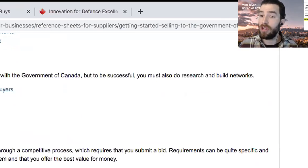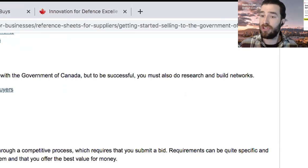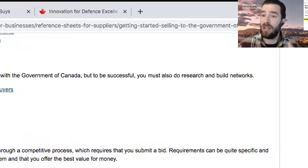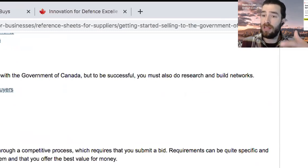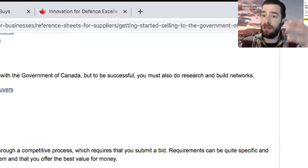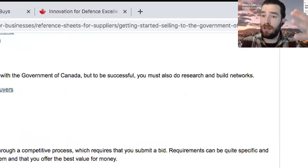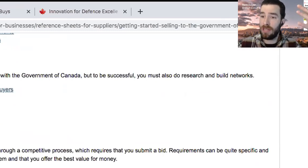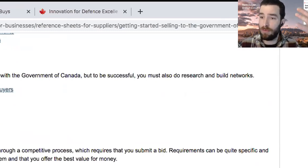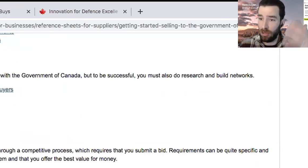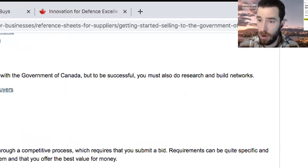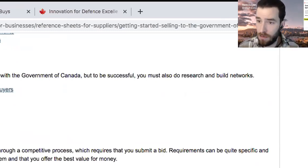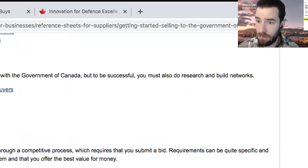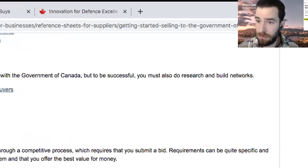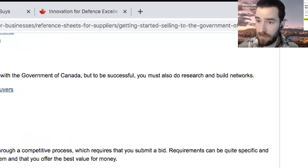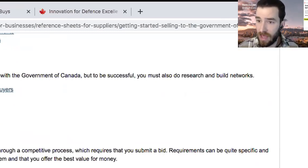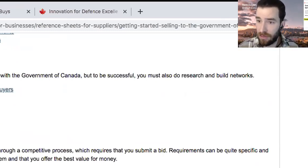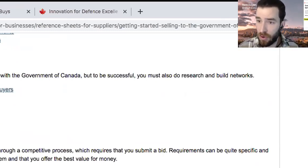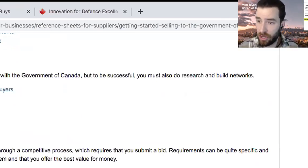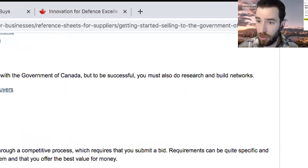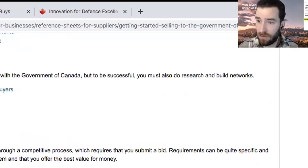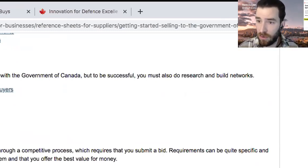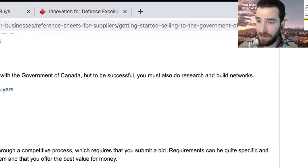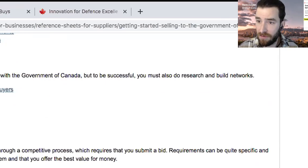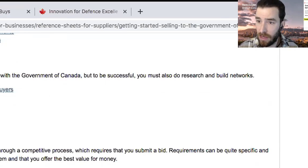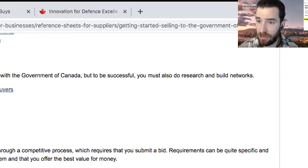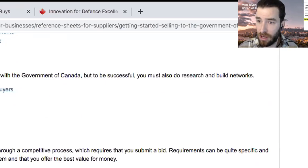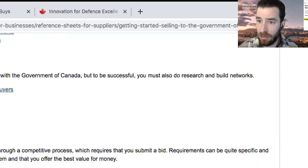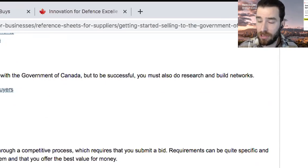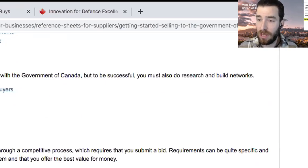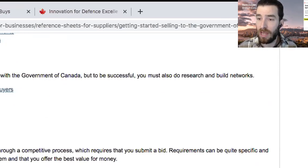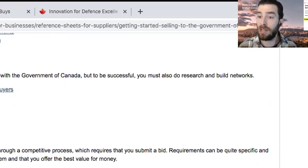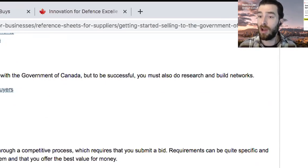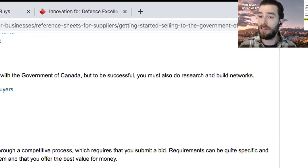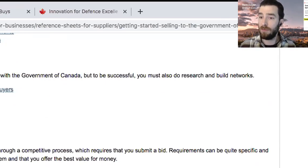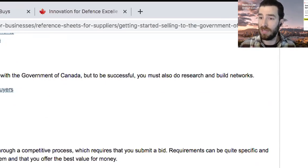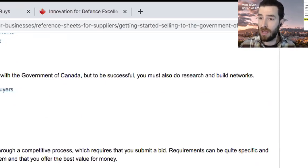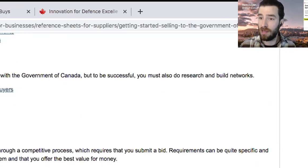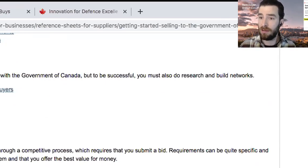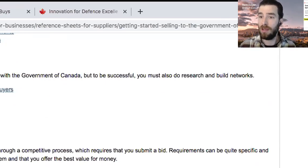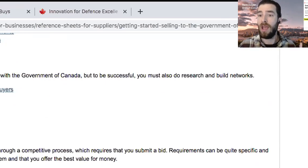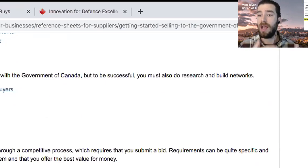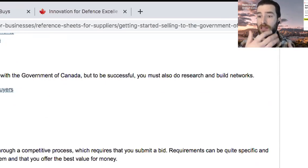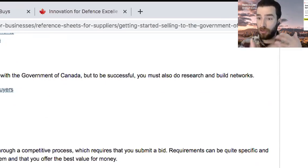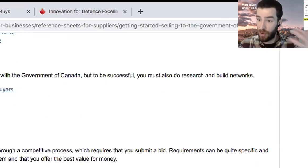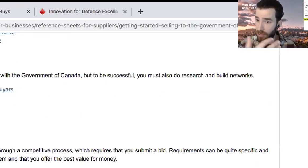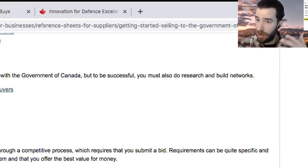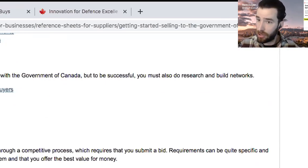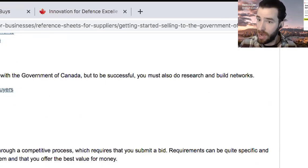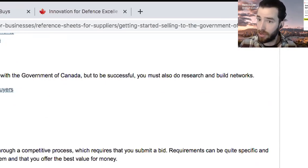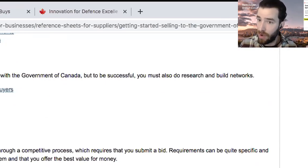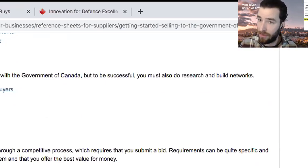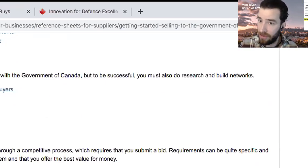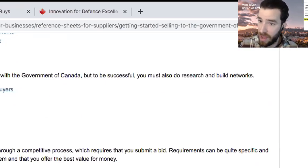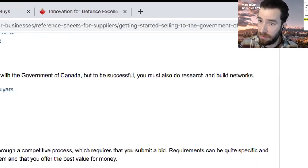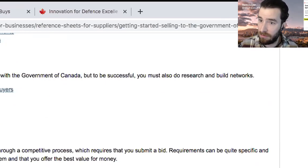If what you're selling is below that threshold of $25,000, it can often be done as a direct